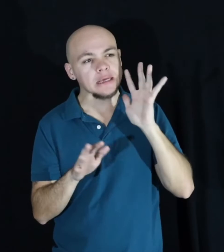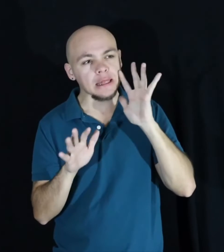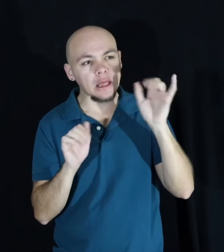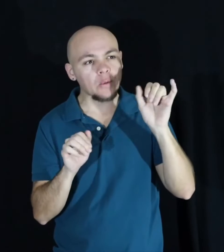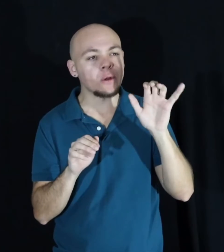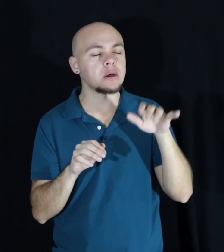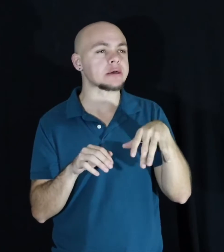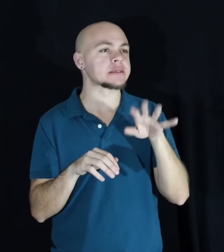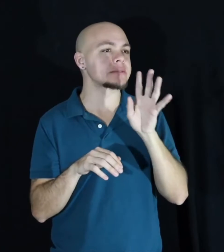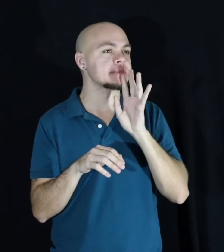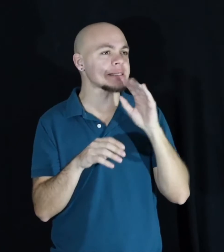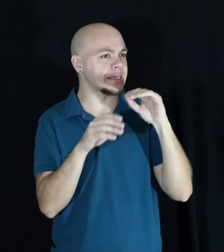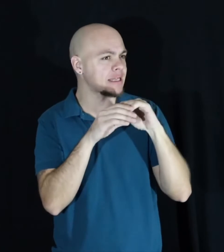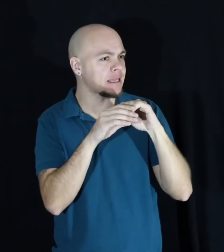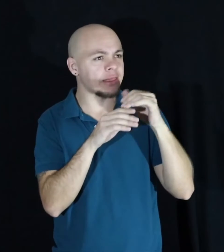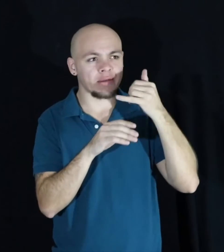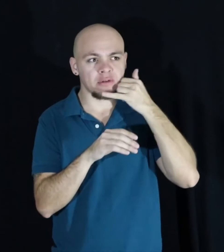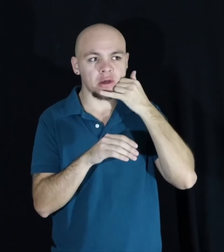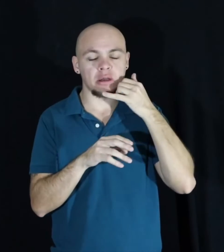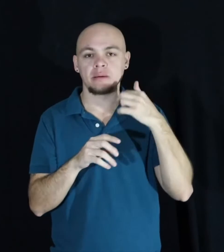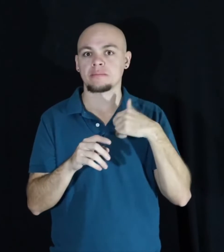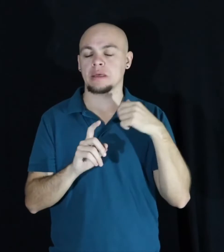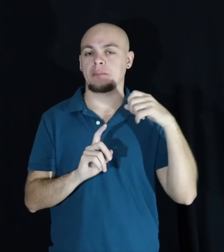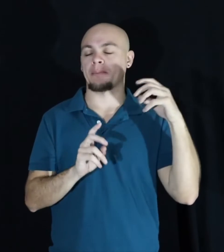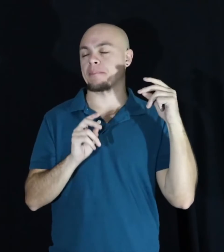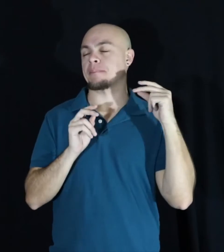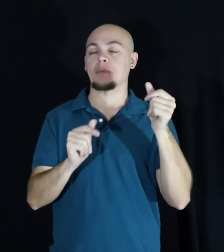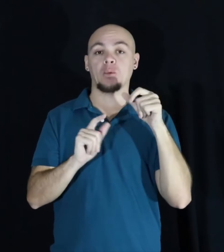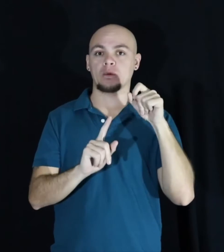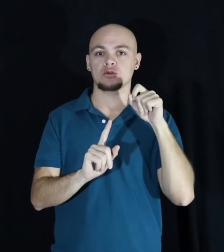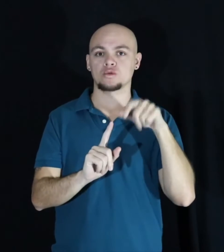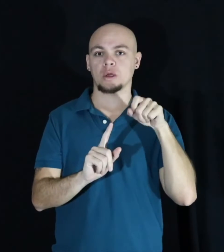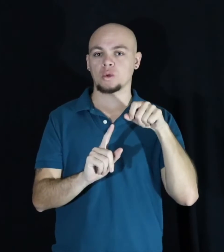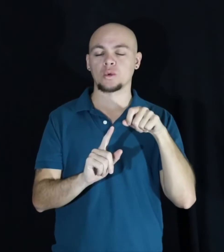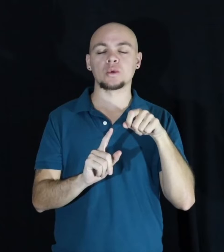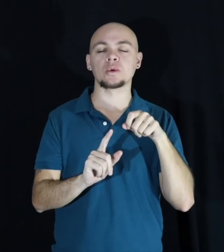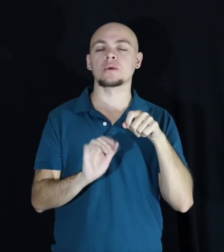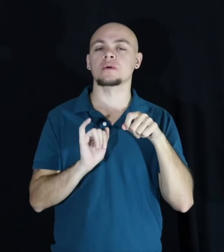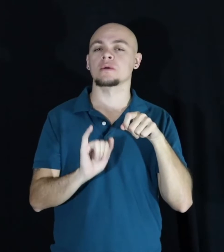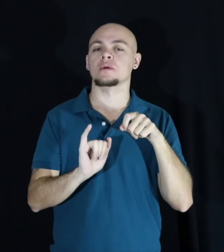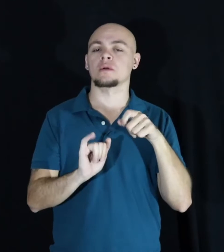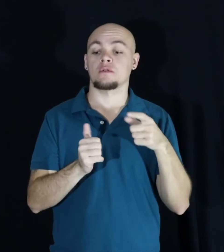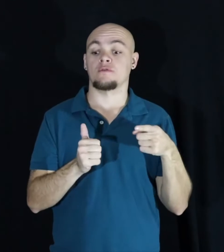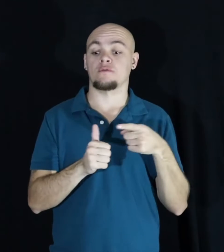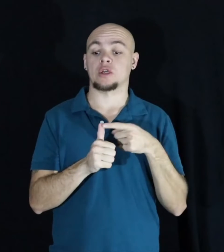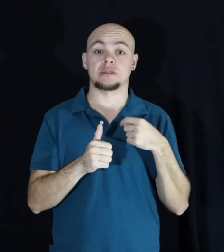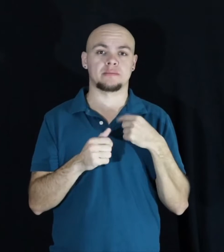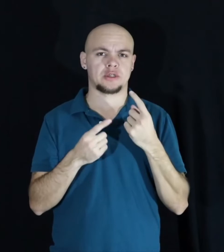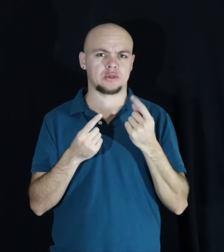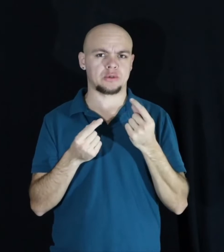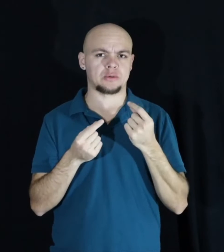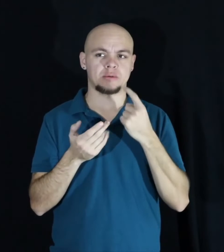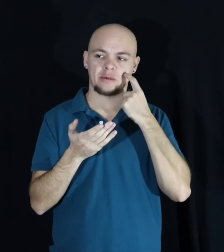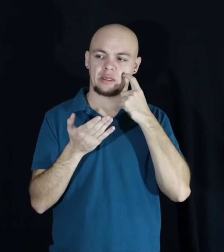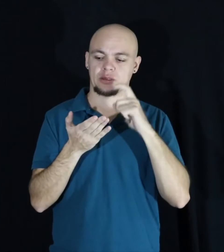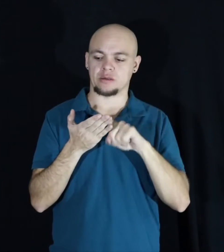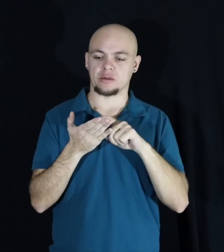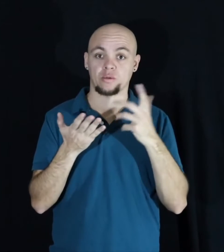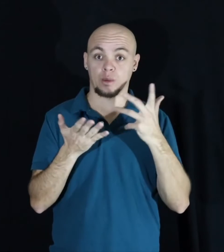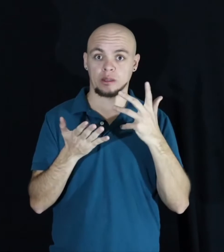the phone," I'm instantly triggered. So the first thing that I have to do is acknowledge how I'm